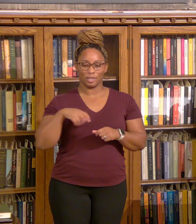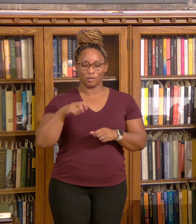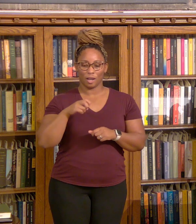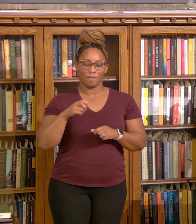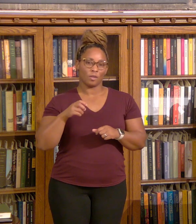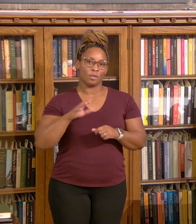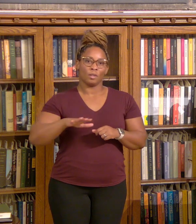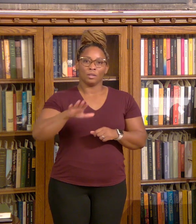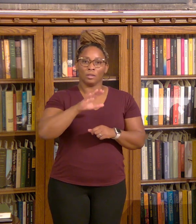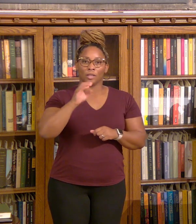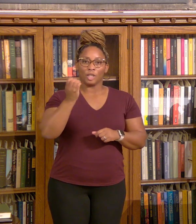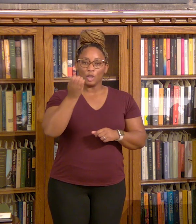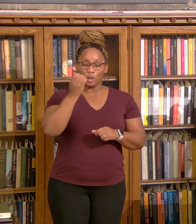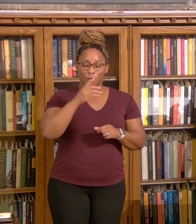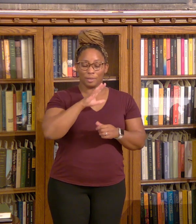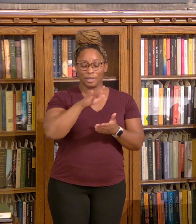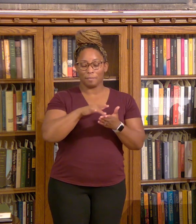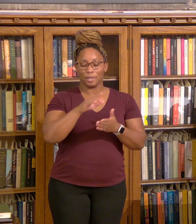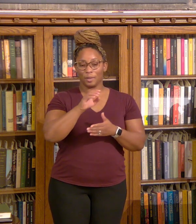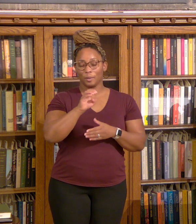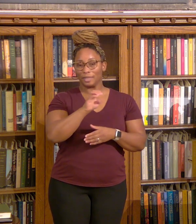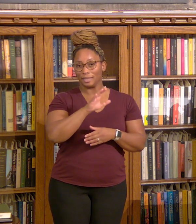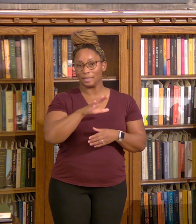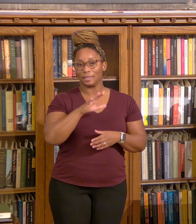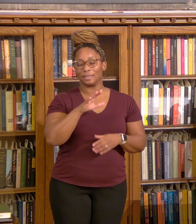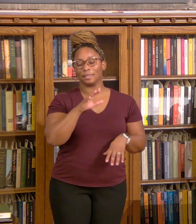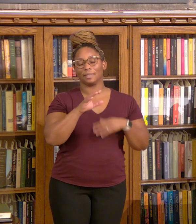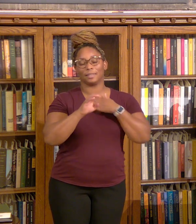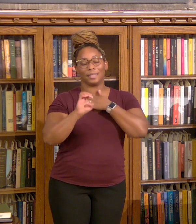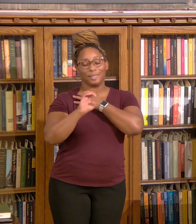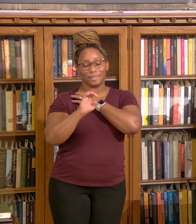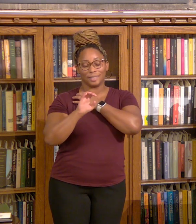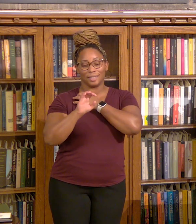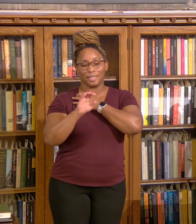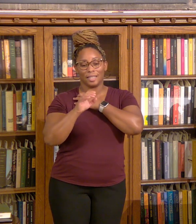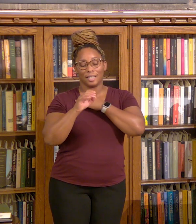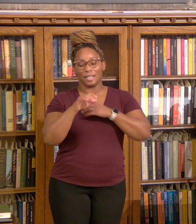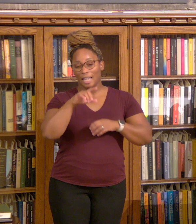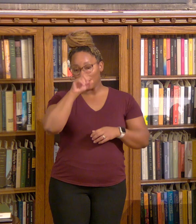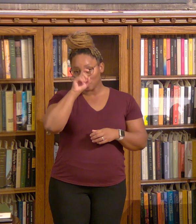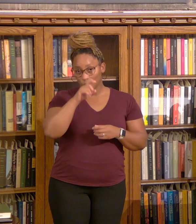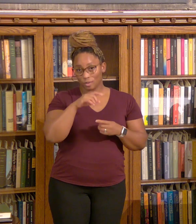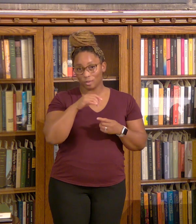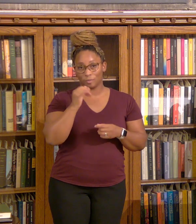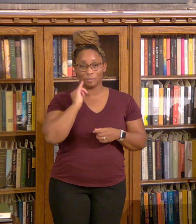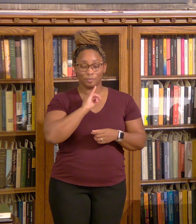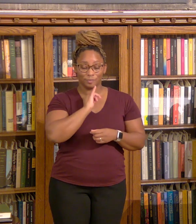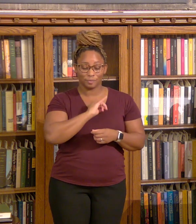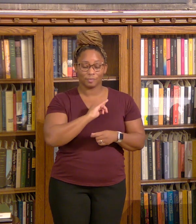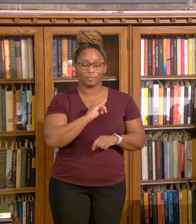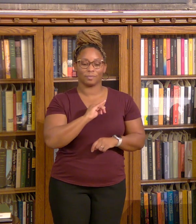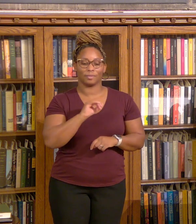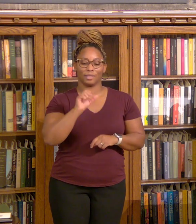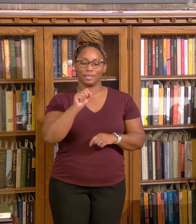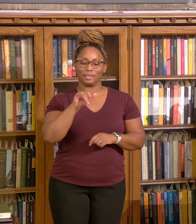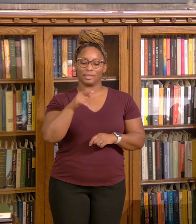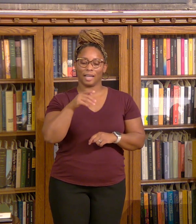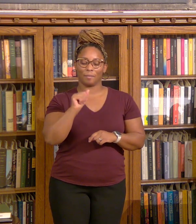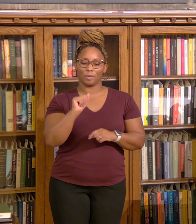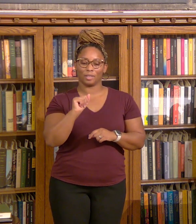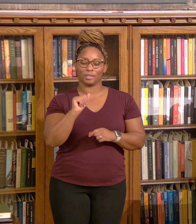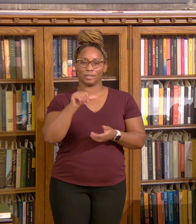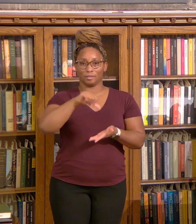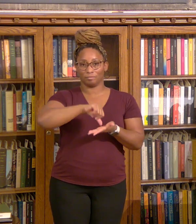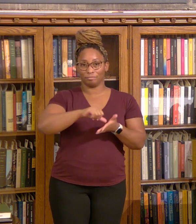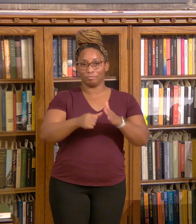Europe into the Middle East Israel Cyprus Syria Jordan Iraq and Iran